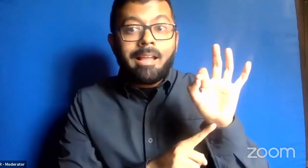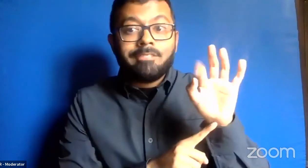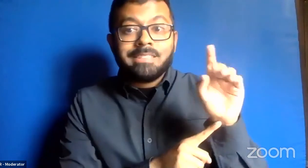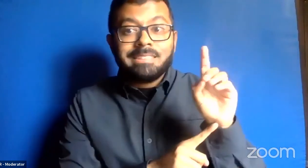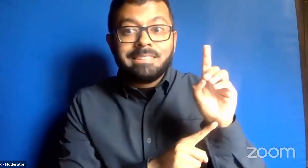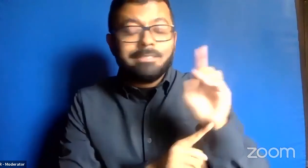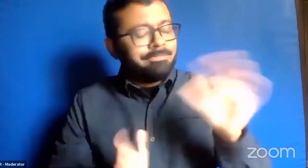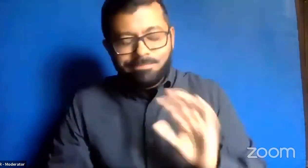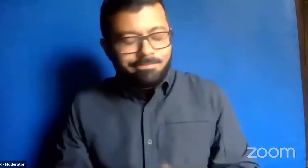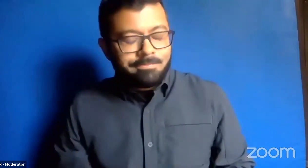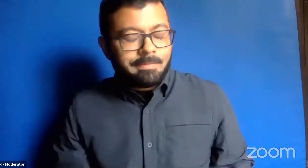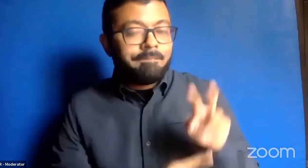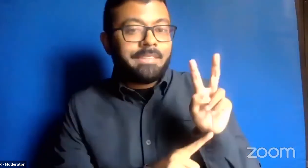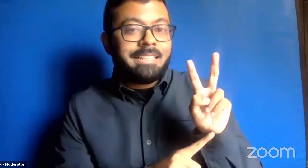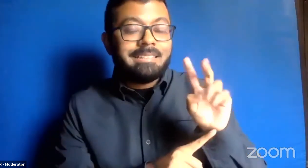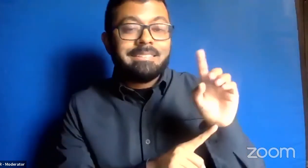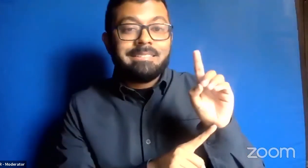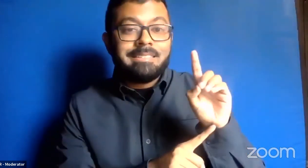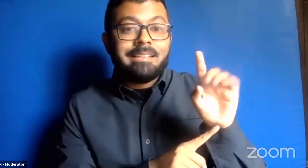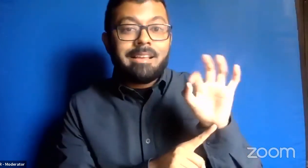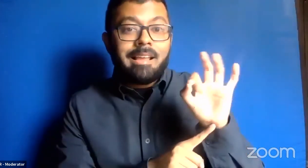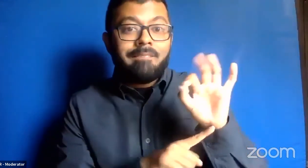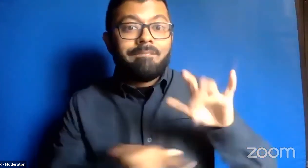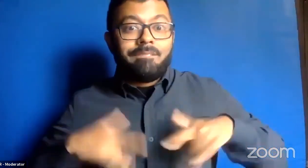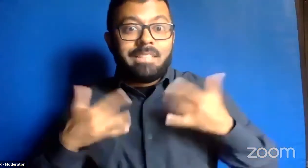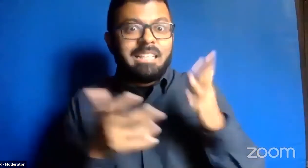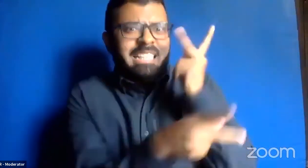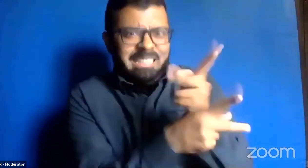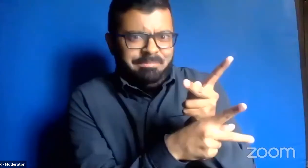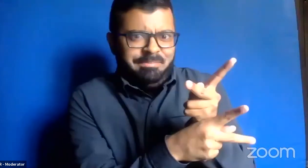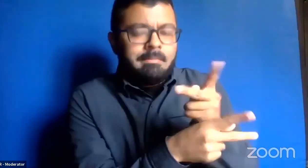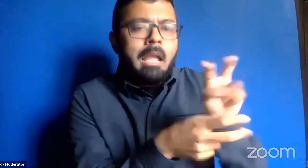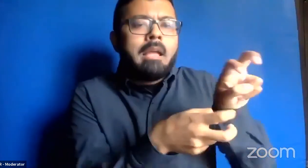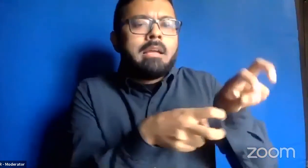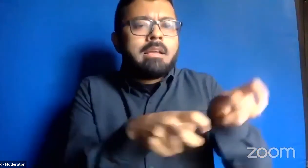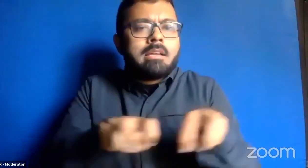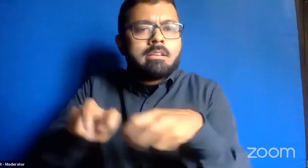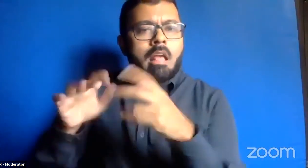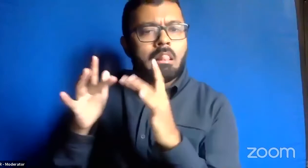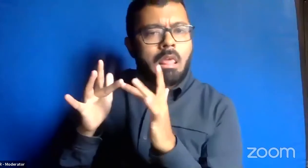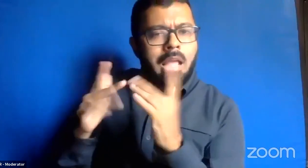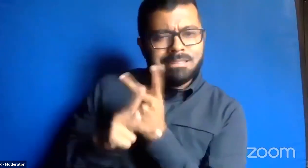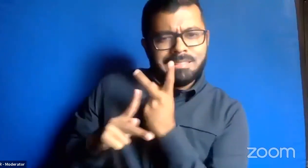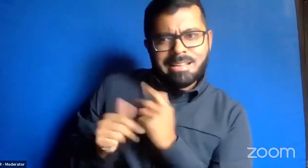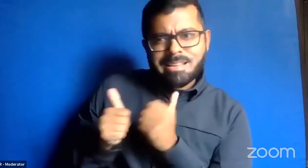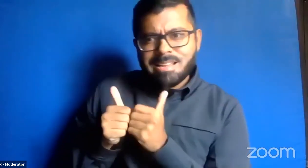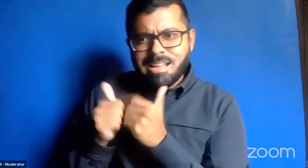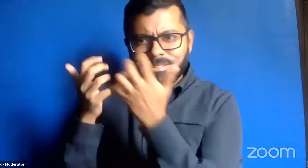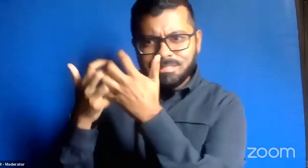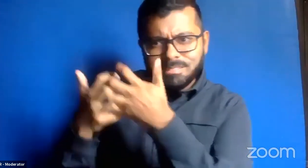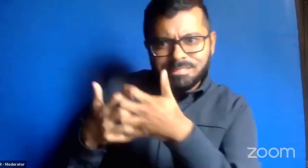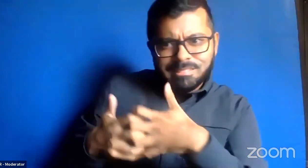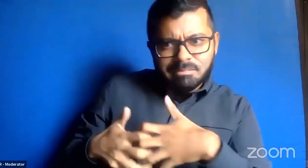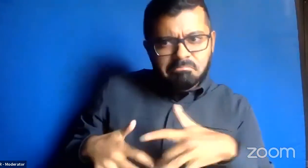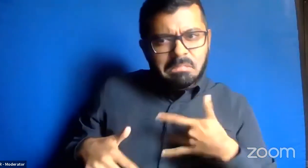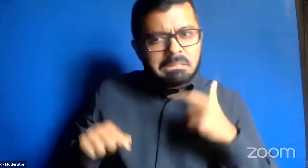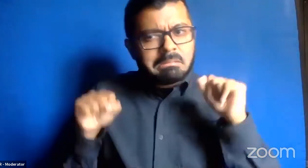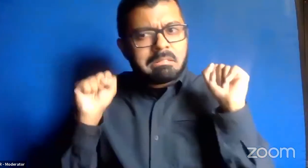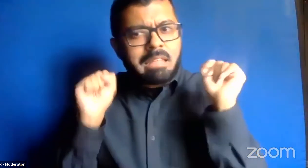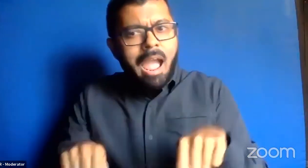and Darcy has asked about the Valley Deaf event, keeping that event, but moving